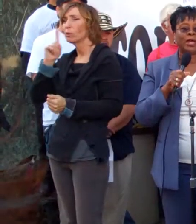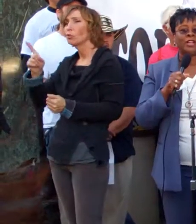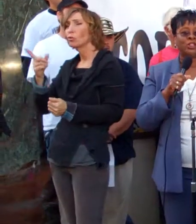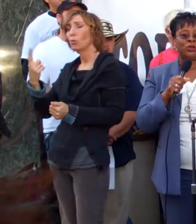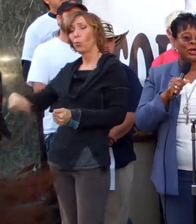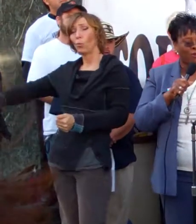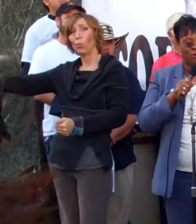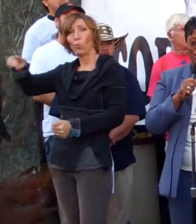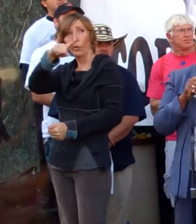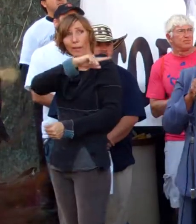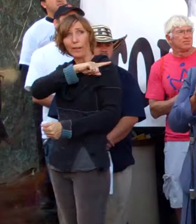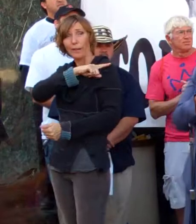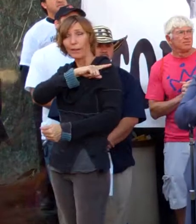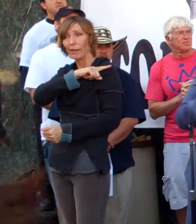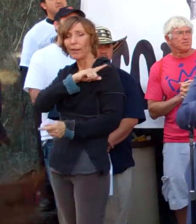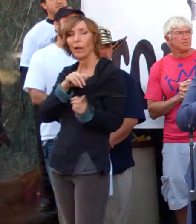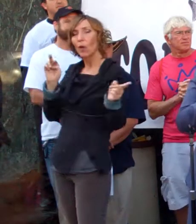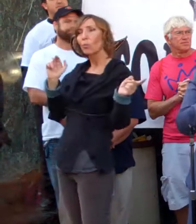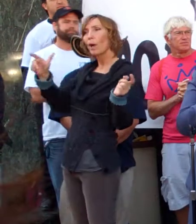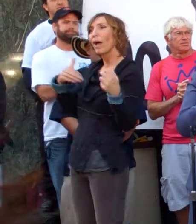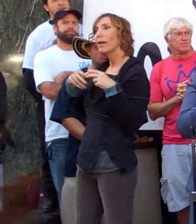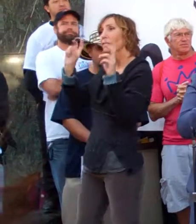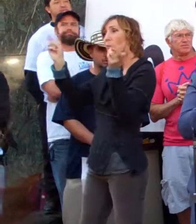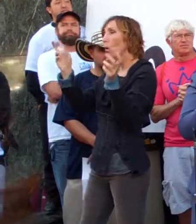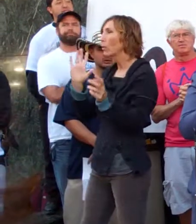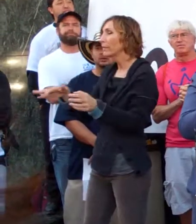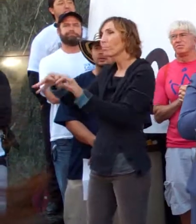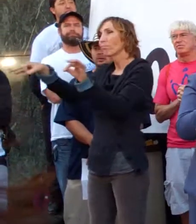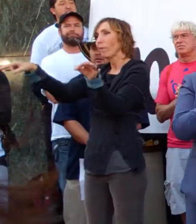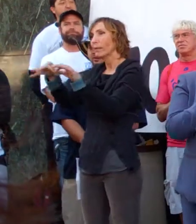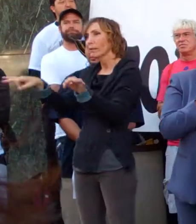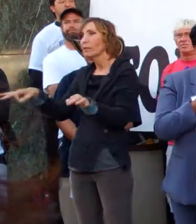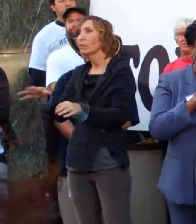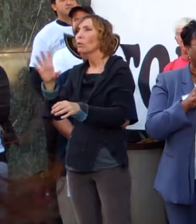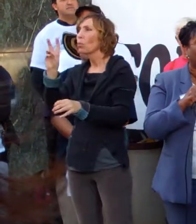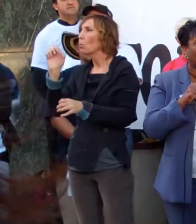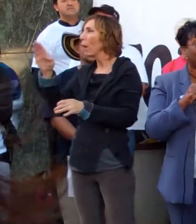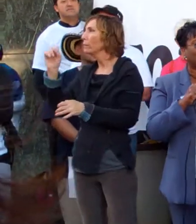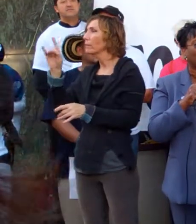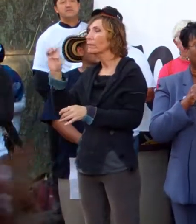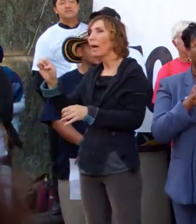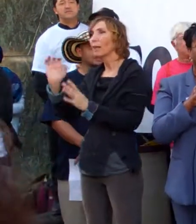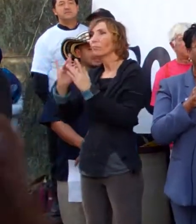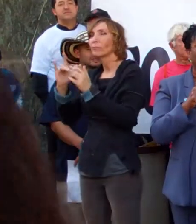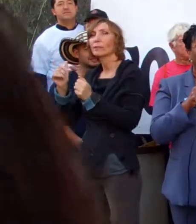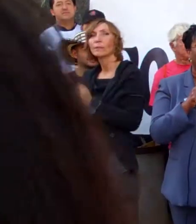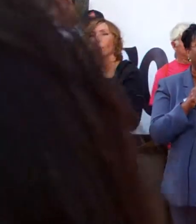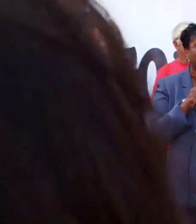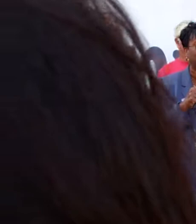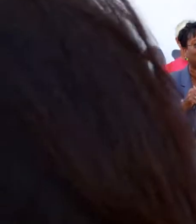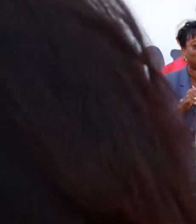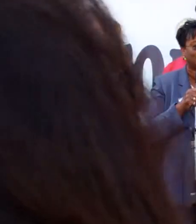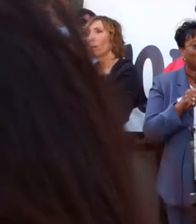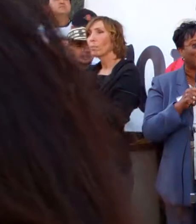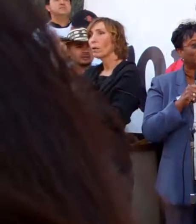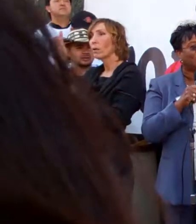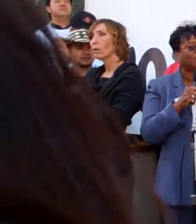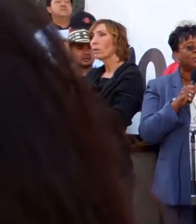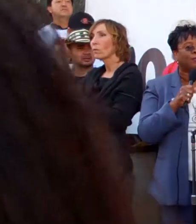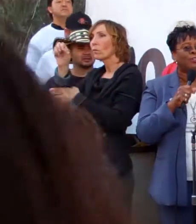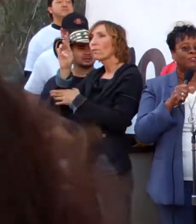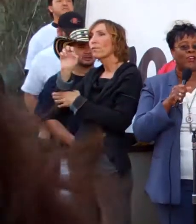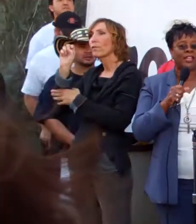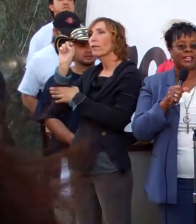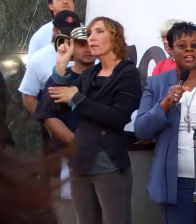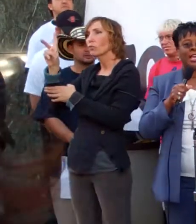that we do. Raul has a quote at the end of his message on his website, and it talks about, it's from Frederick Douglass, and it